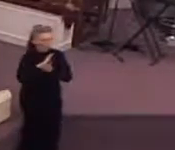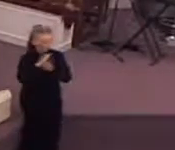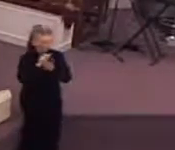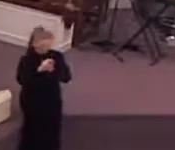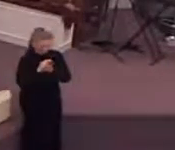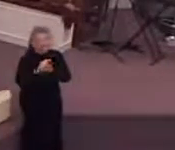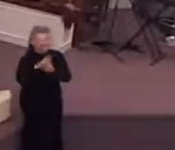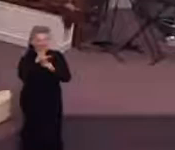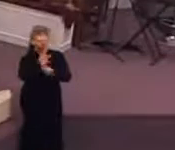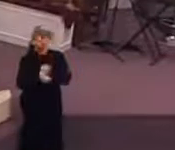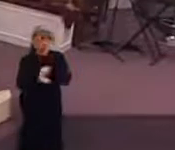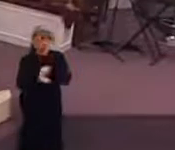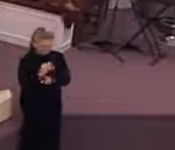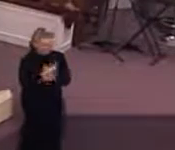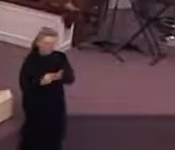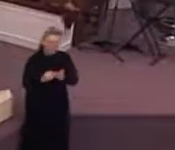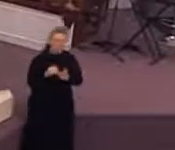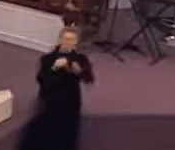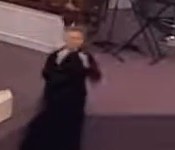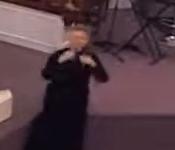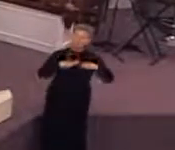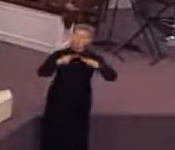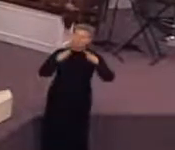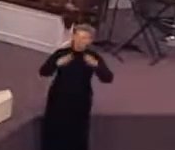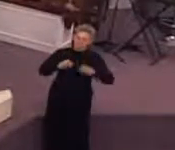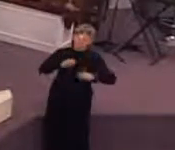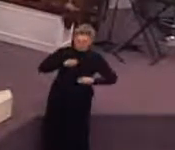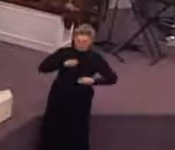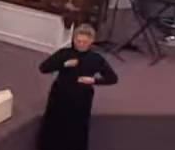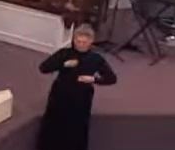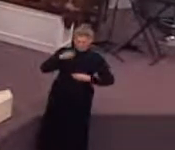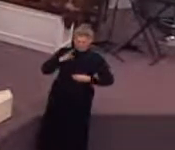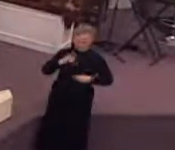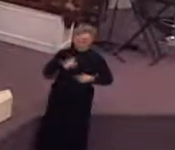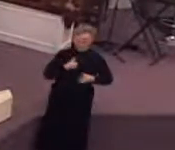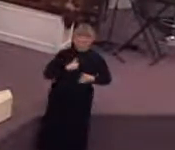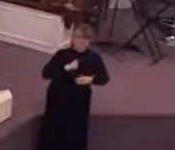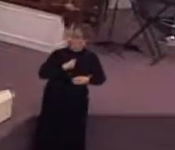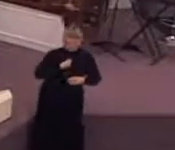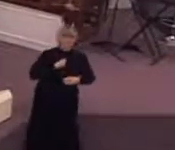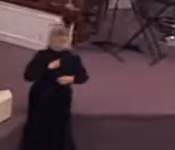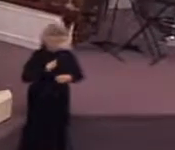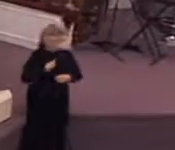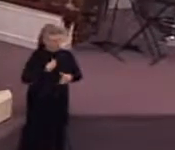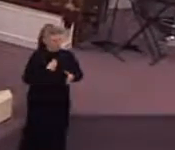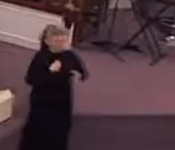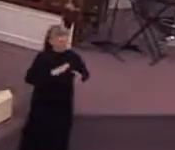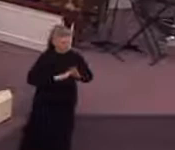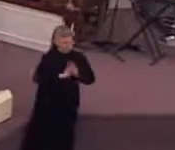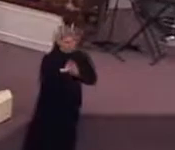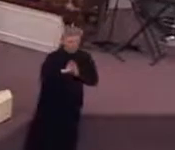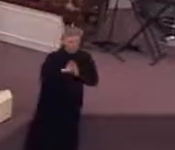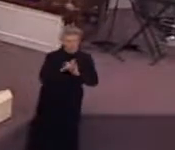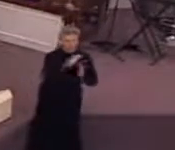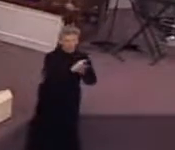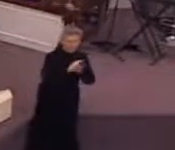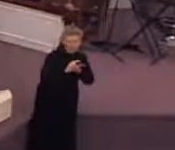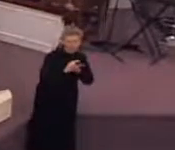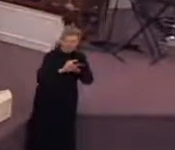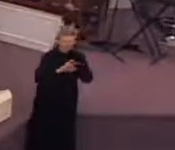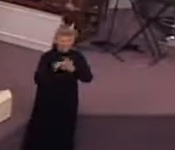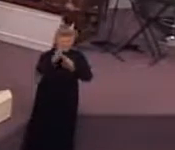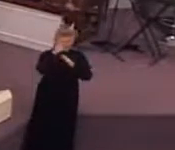Come on, somebody needs to commit themselves to God. I'm going to form some more, amen, holy habits.